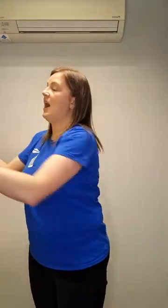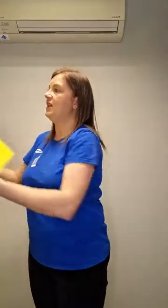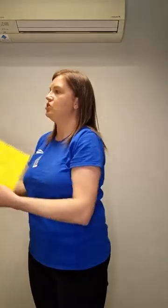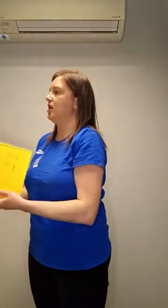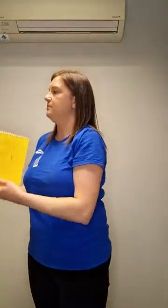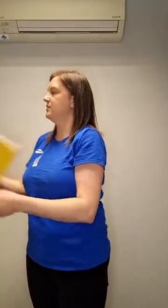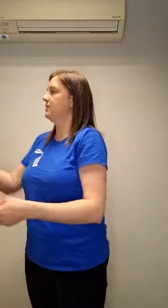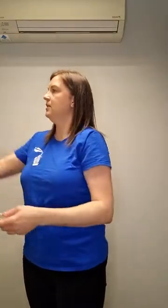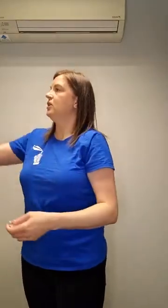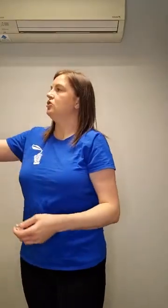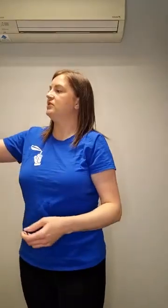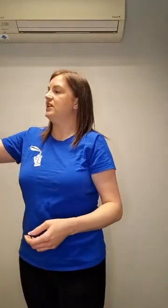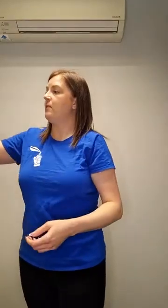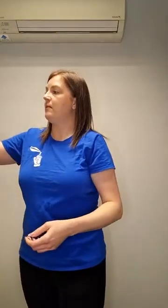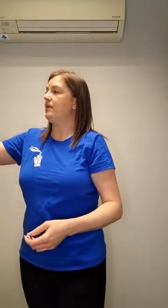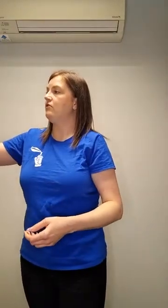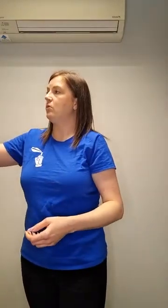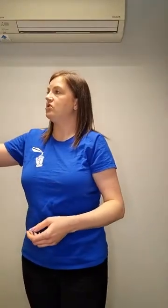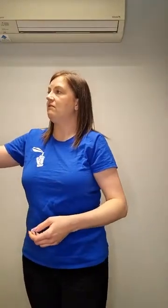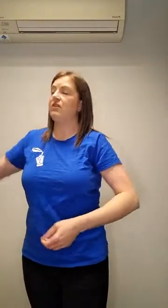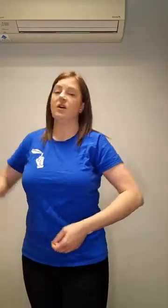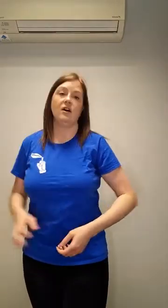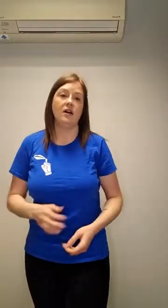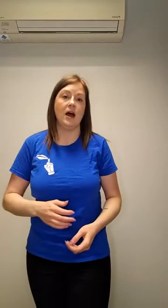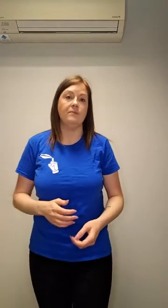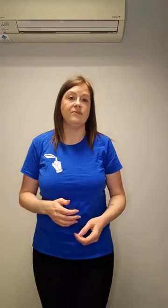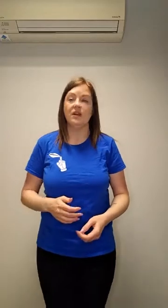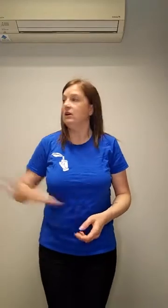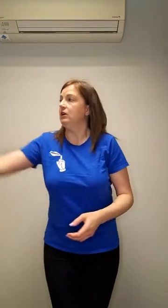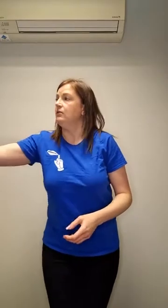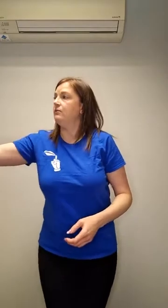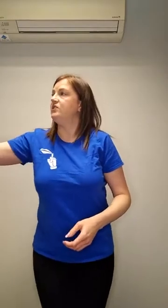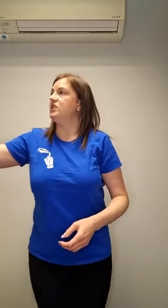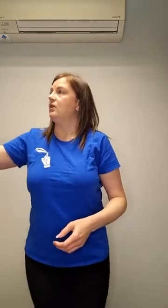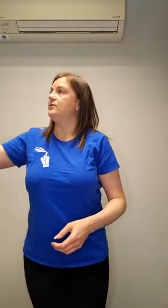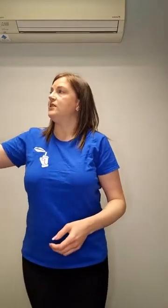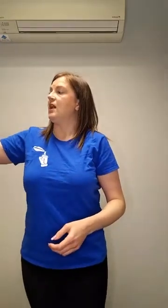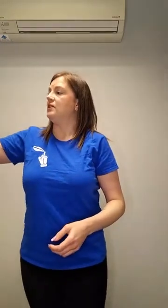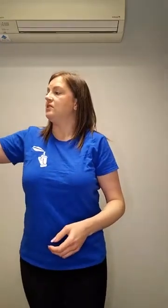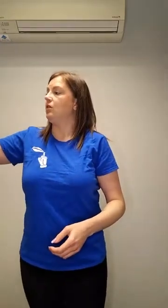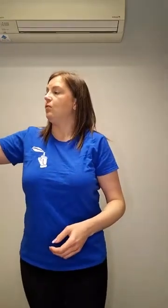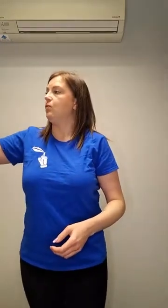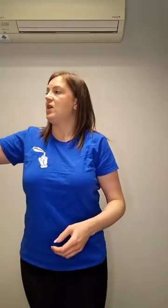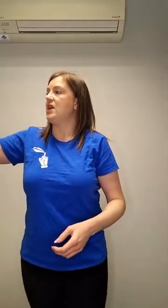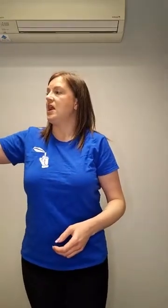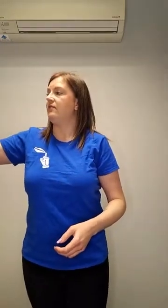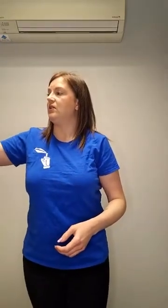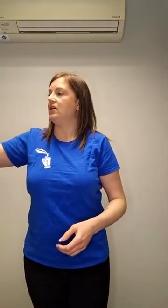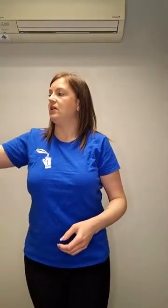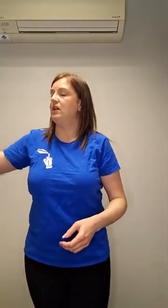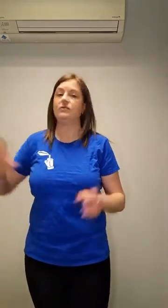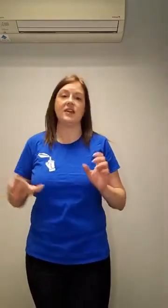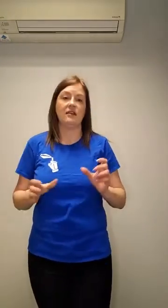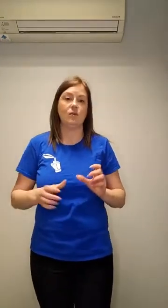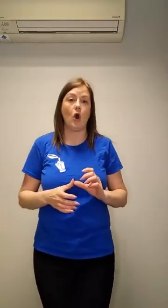hand shapes. You'll see probably if you've watched our other videos that we have a little saying called hop